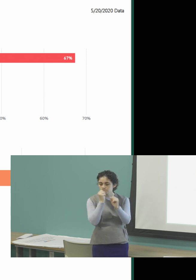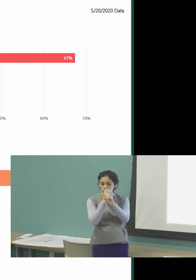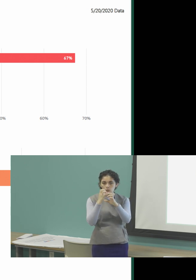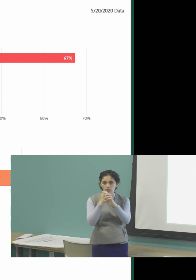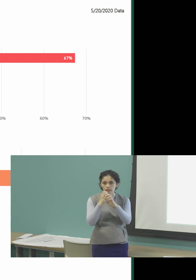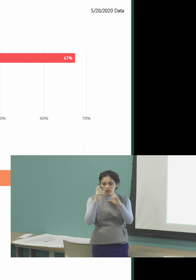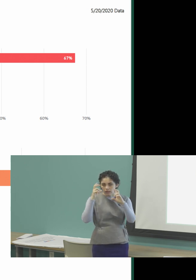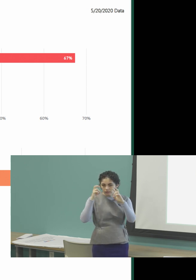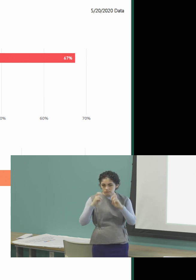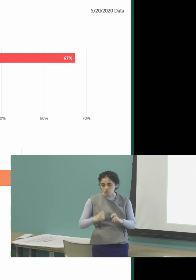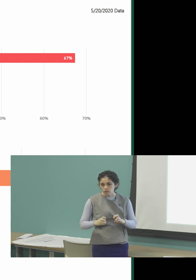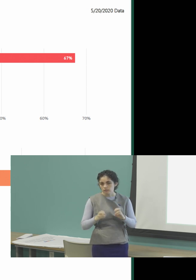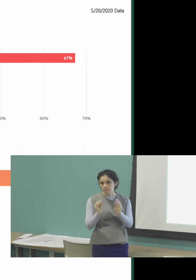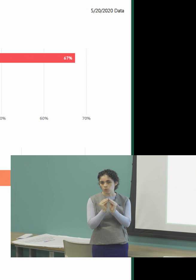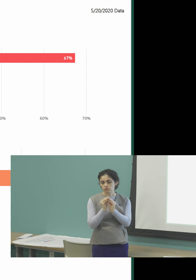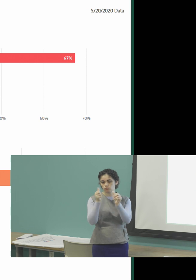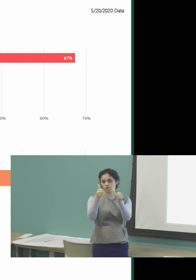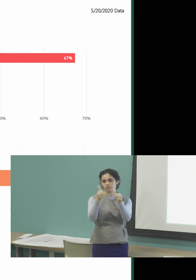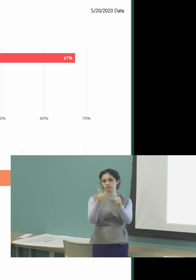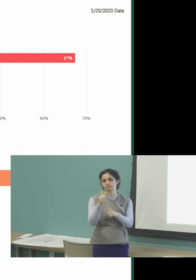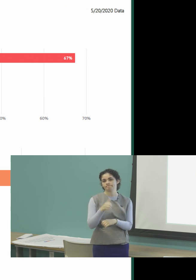following the press conference.